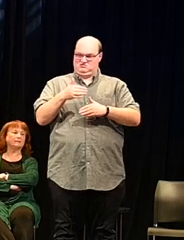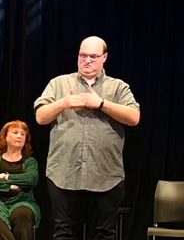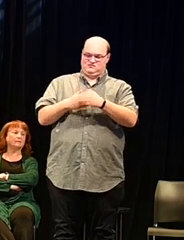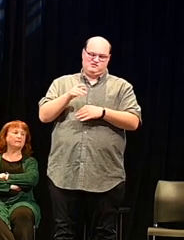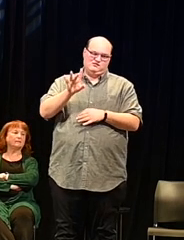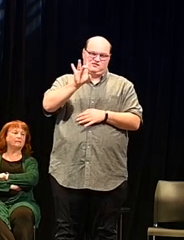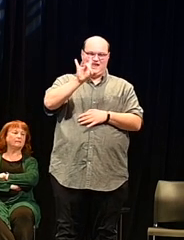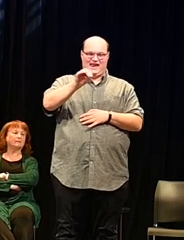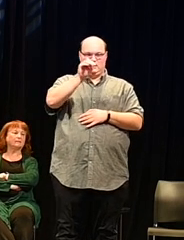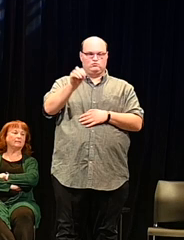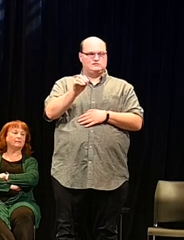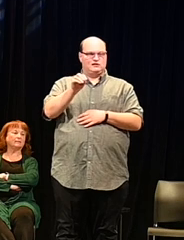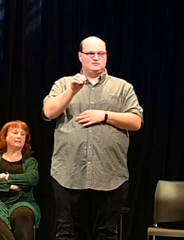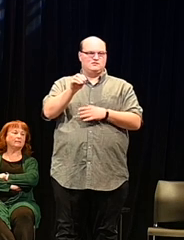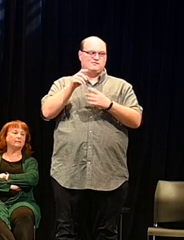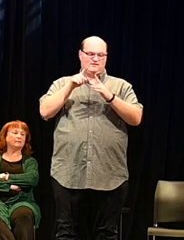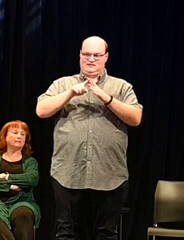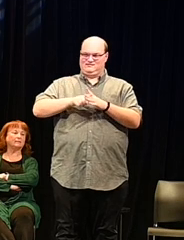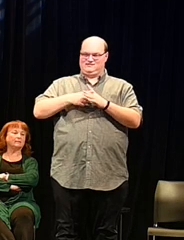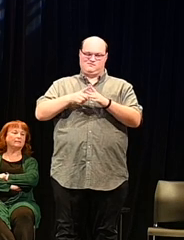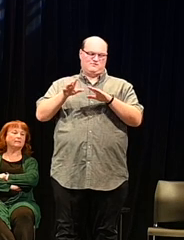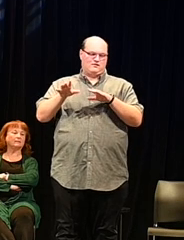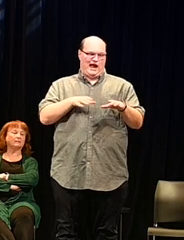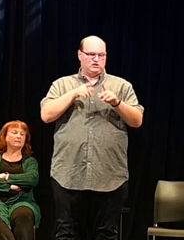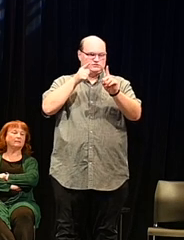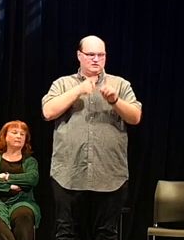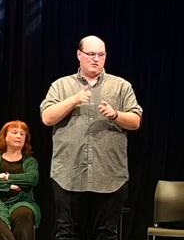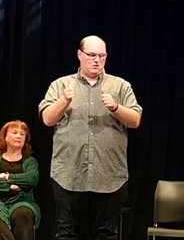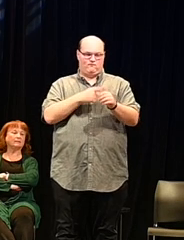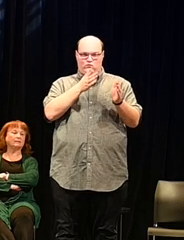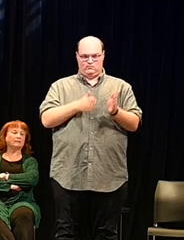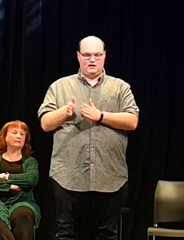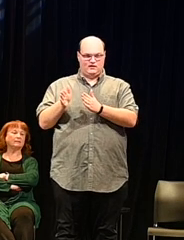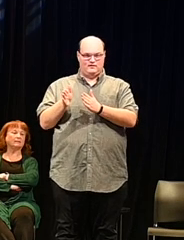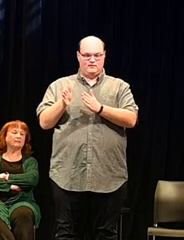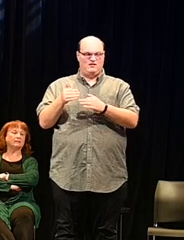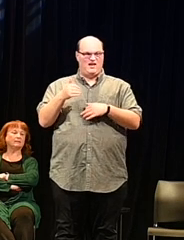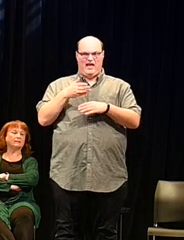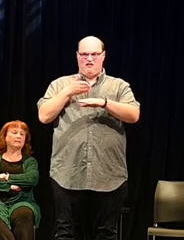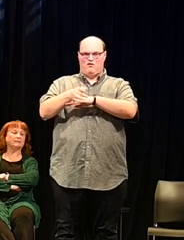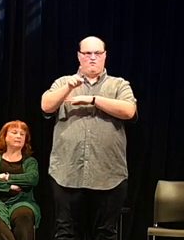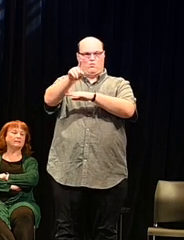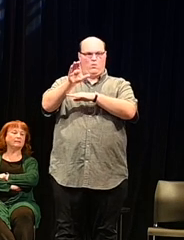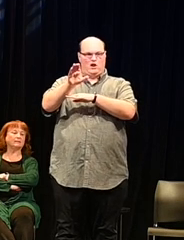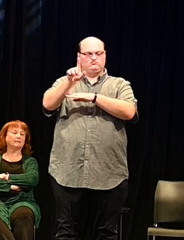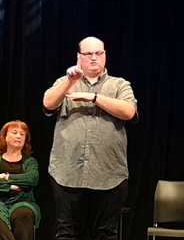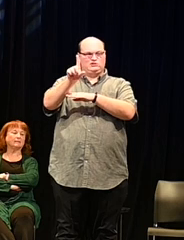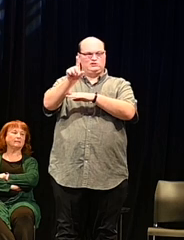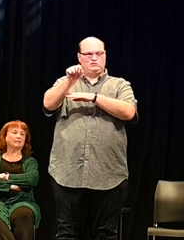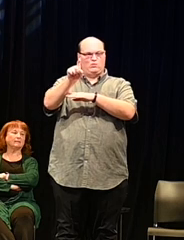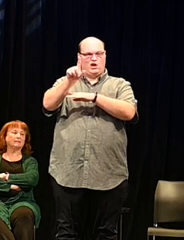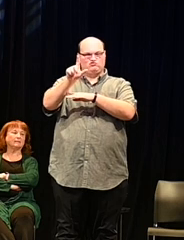more than 80% of the initial action items in our first plan. We had over 120